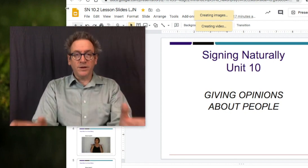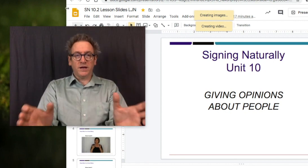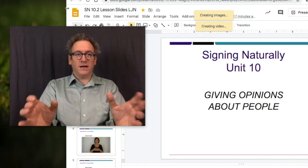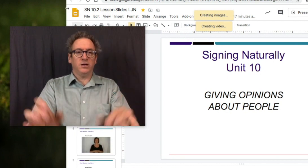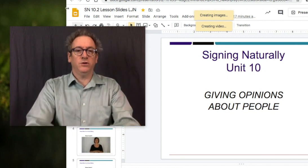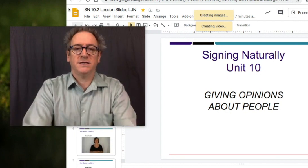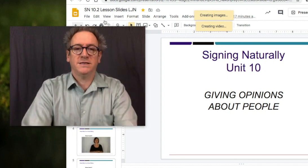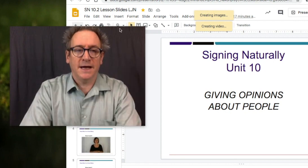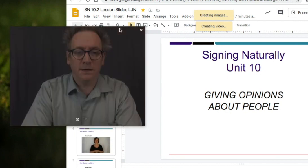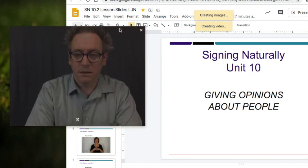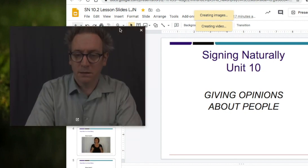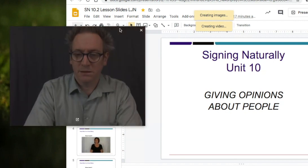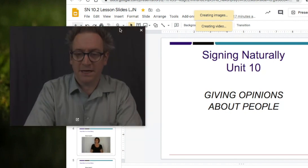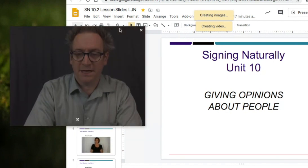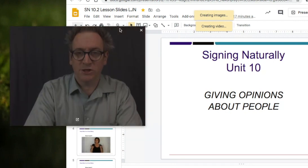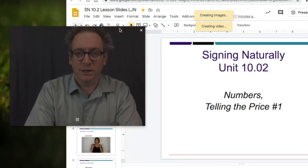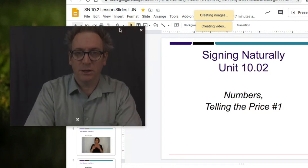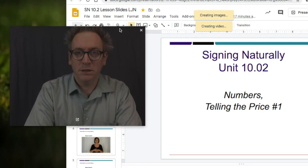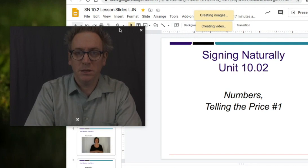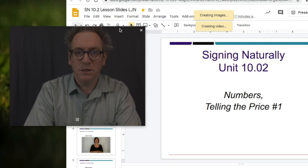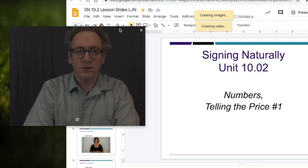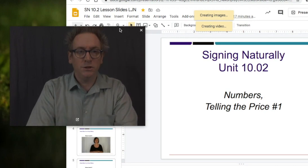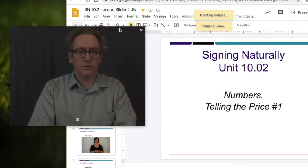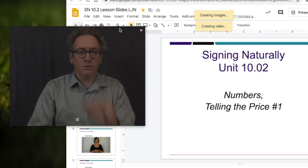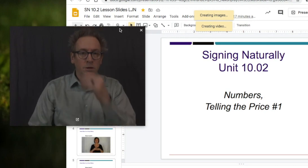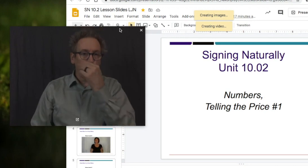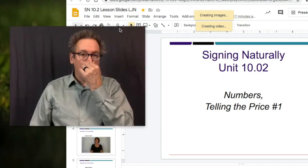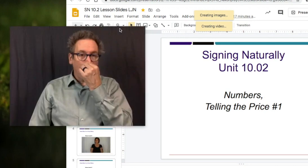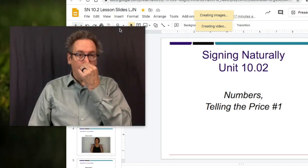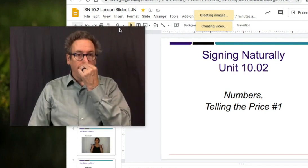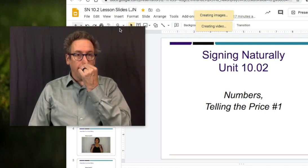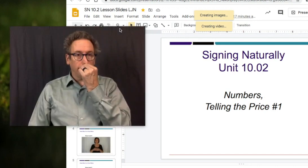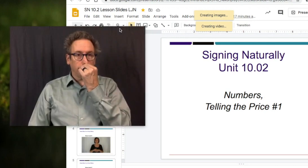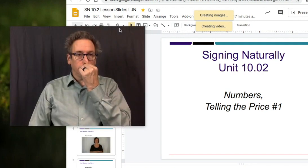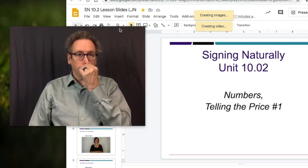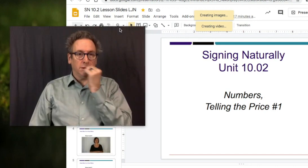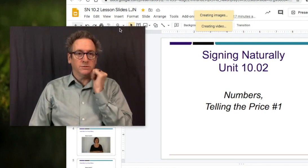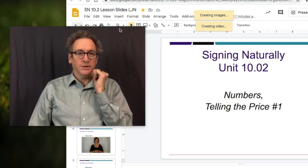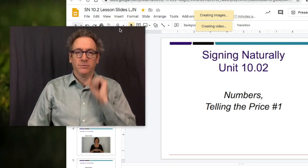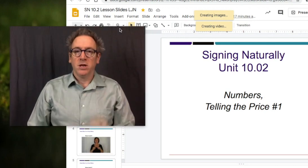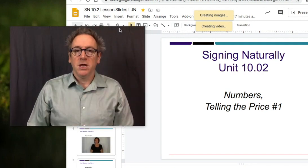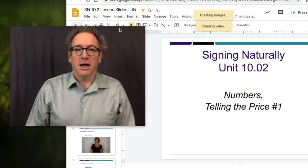We're going to be looking at Unit 10, Section 2. And